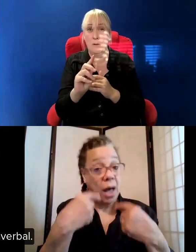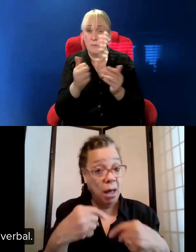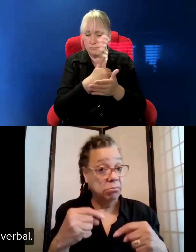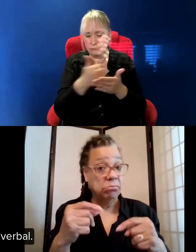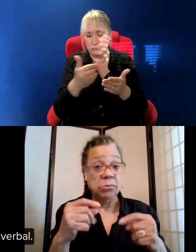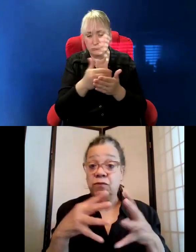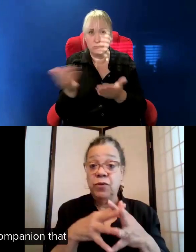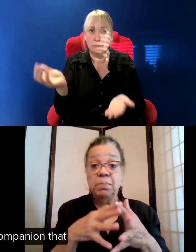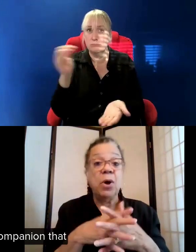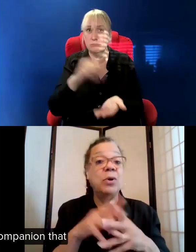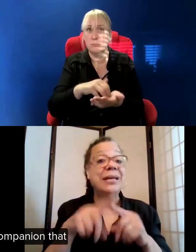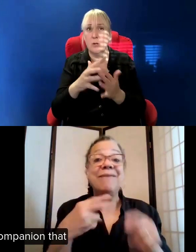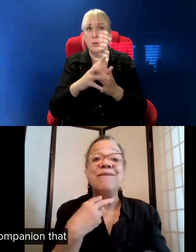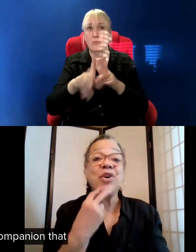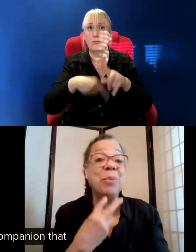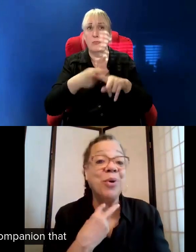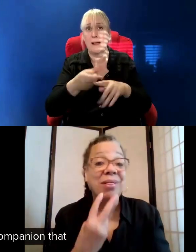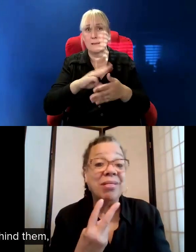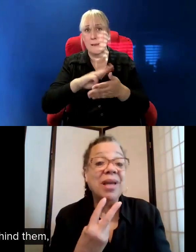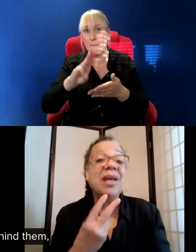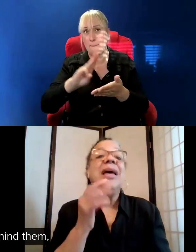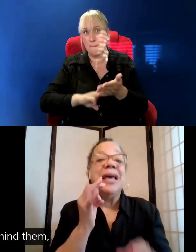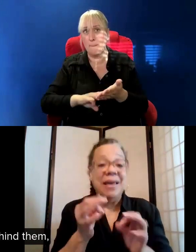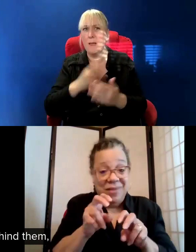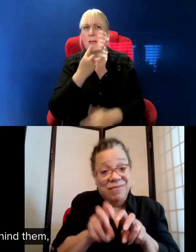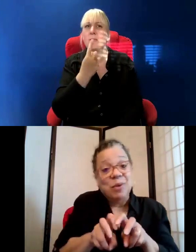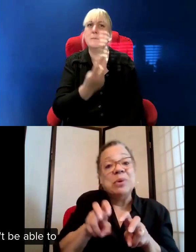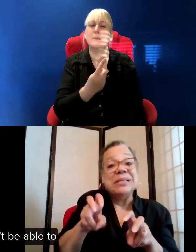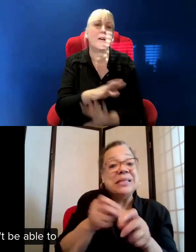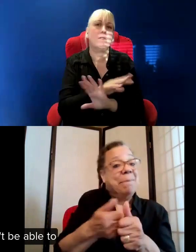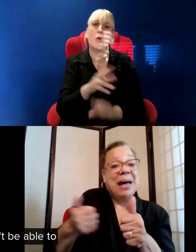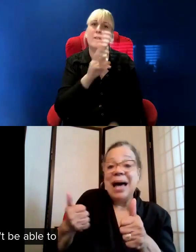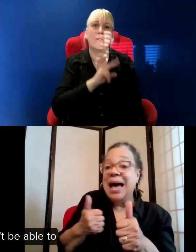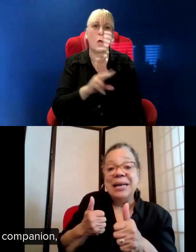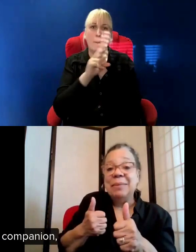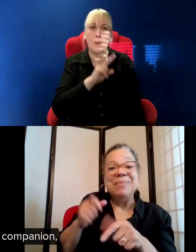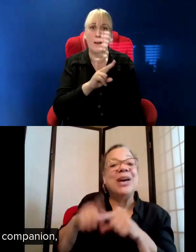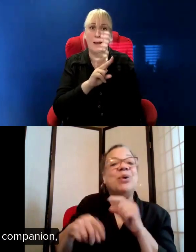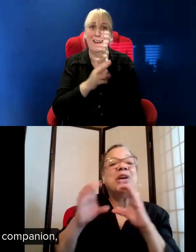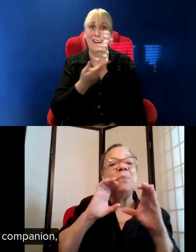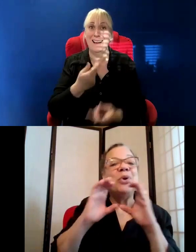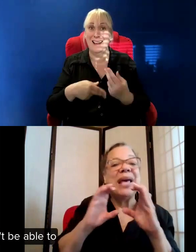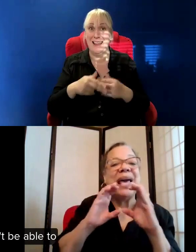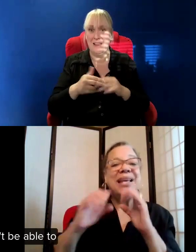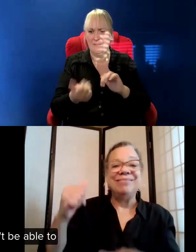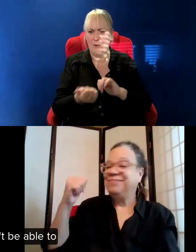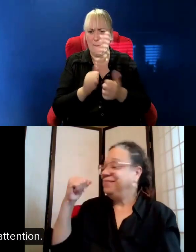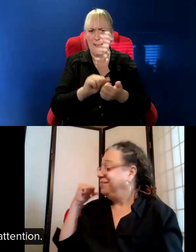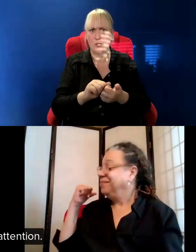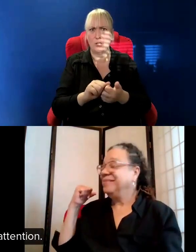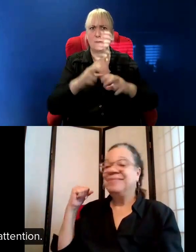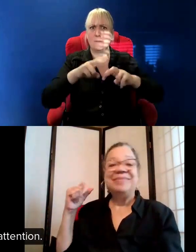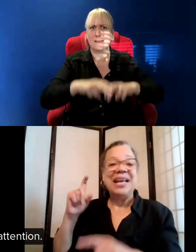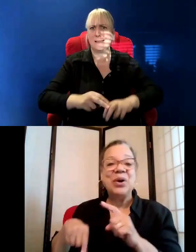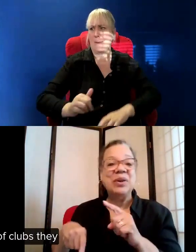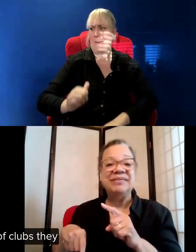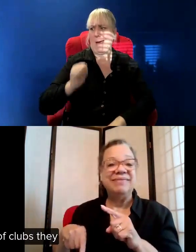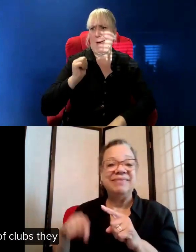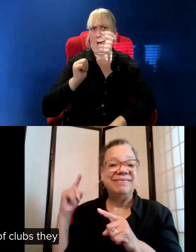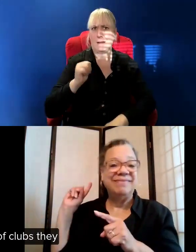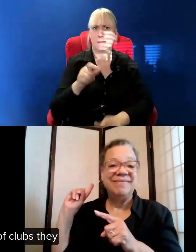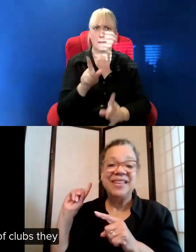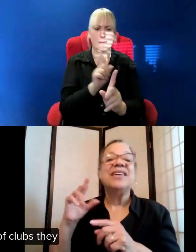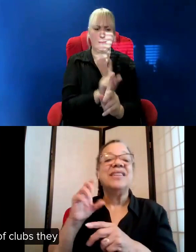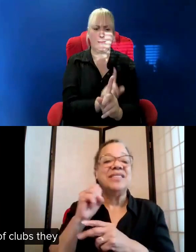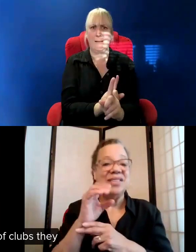are non-verbal. If they had a companion that was sat behind them, they wouldn't be able to contact their companion. They wouldn't be able to get their attention. And